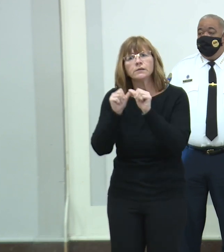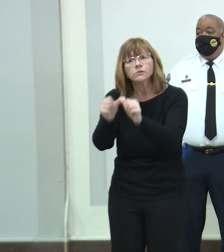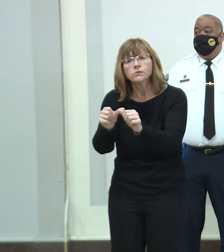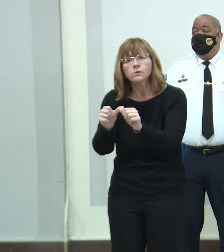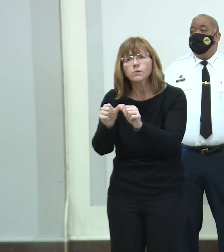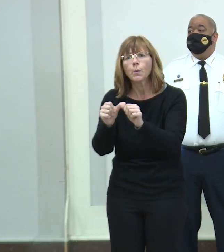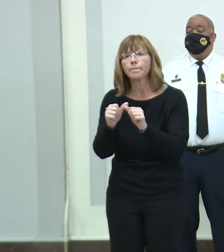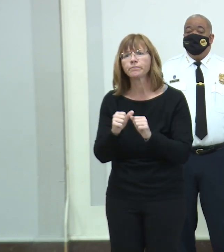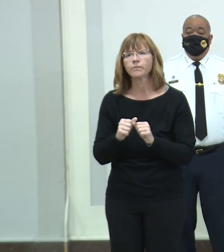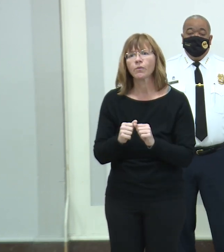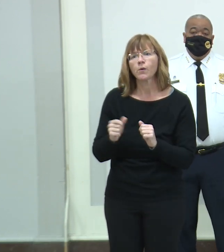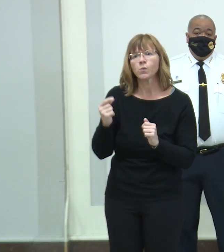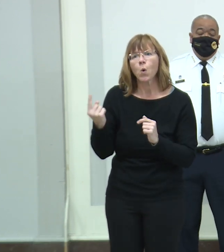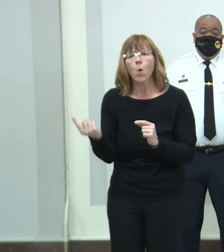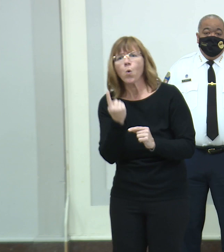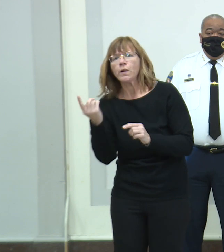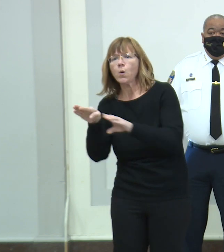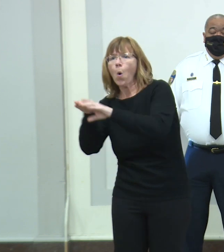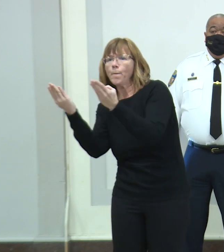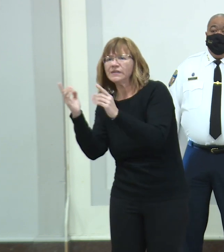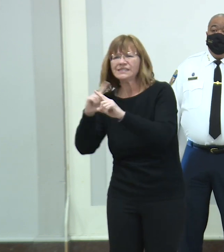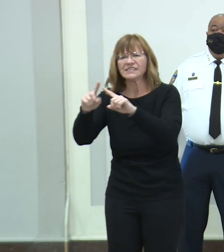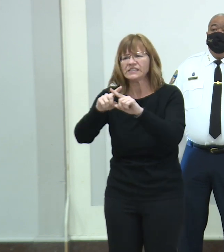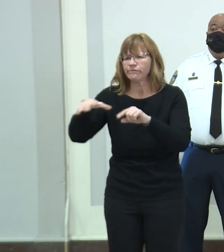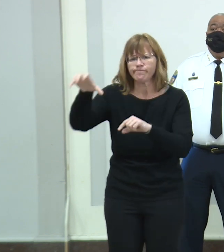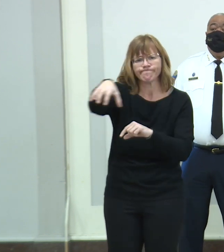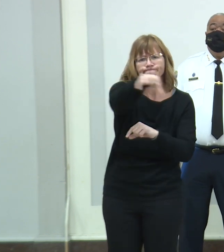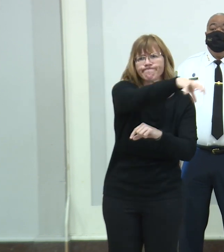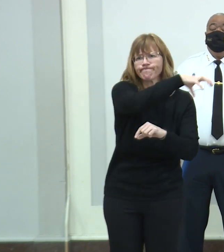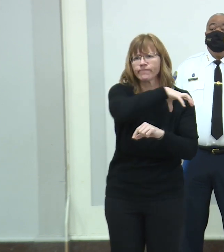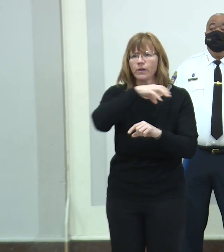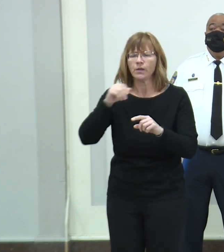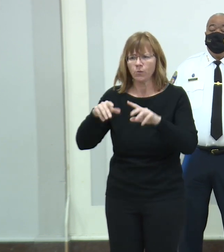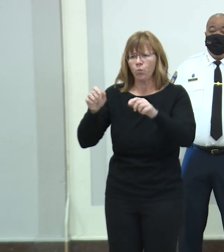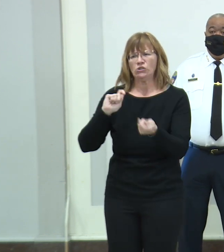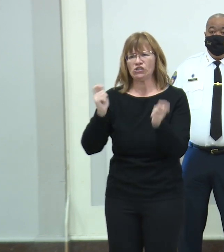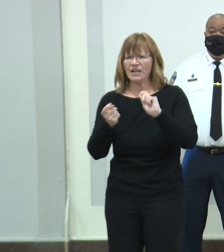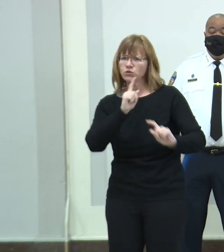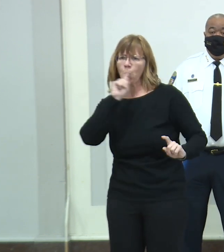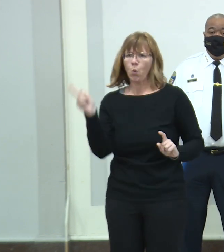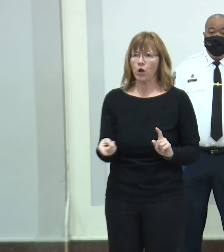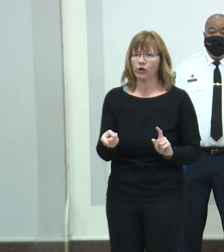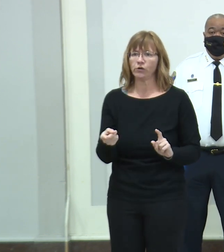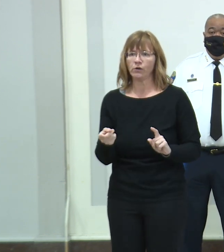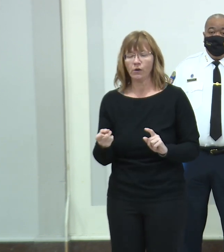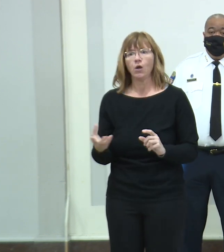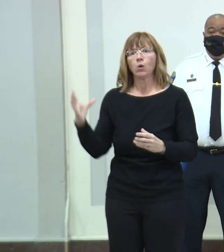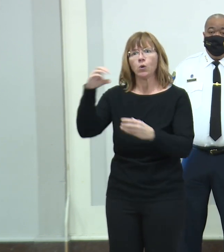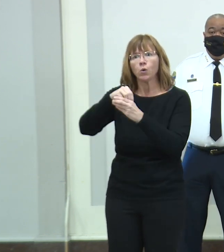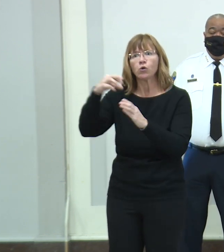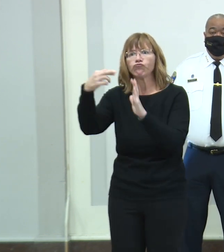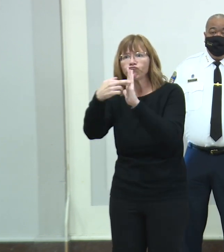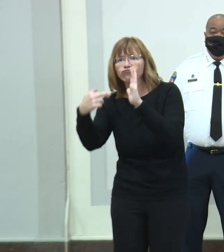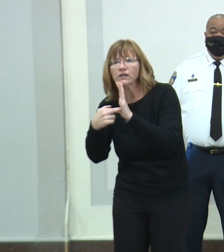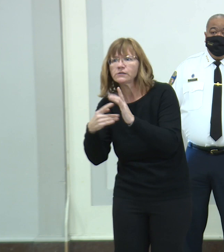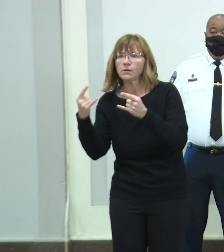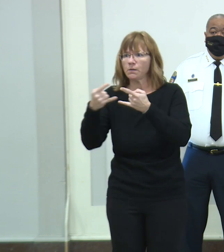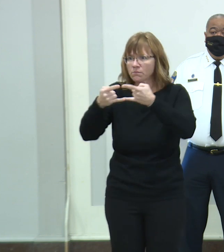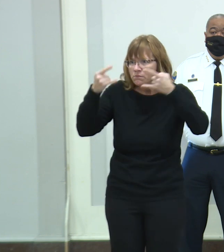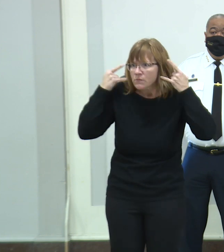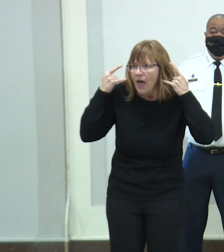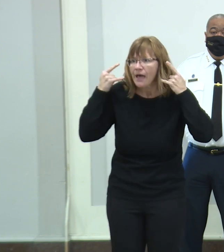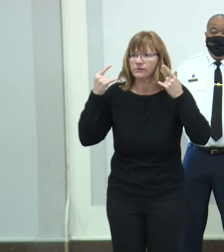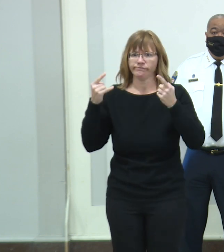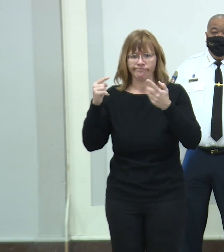types of establishments while providing clear guidelines, including the use of face coverings, practicing social distancing, and